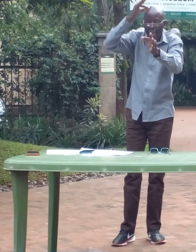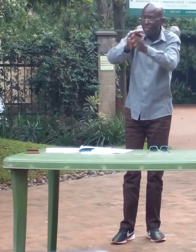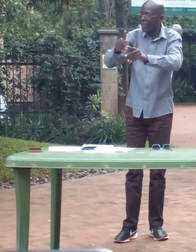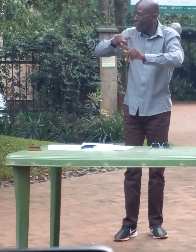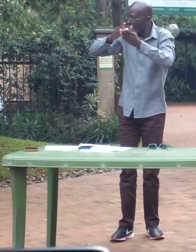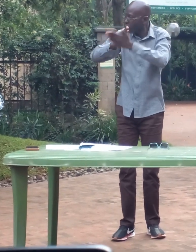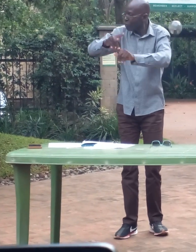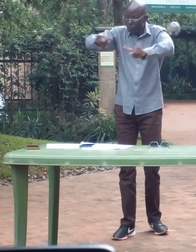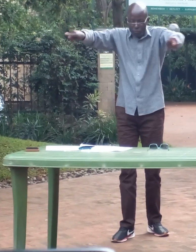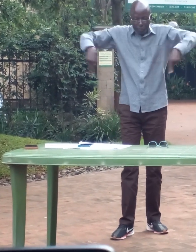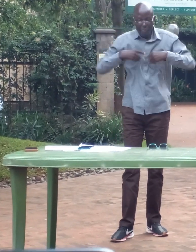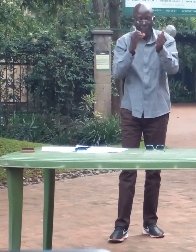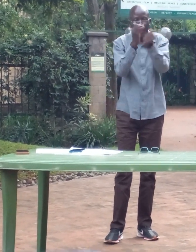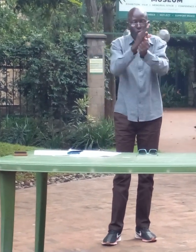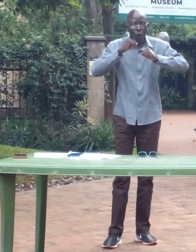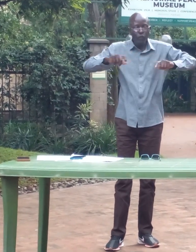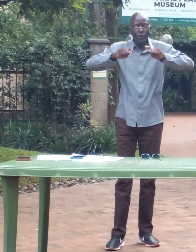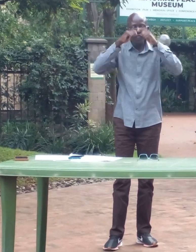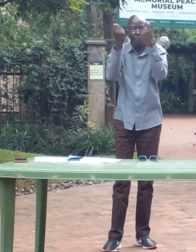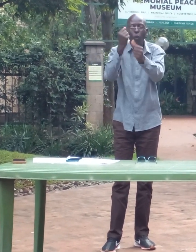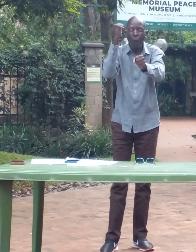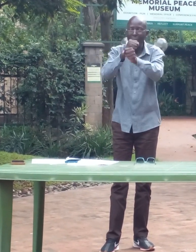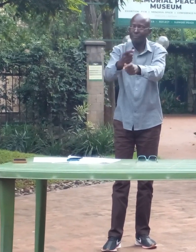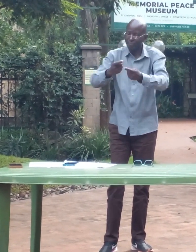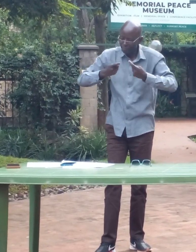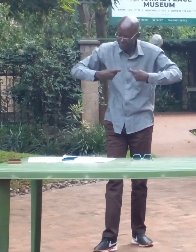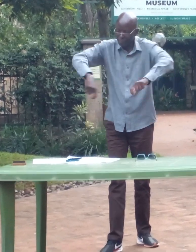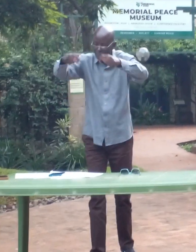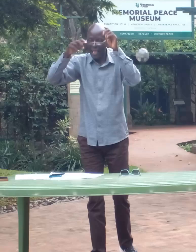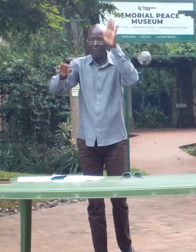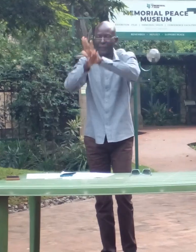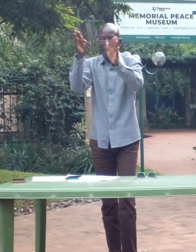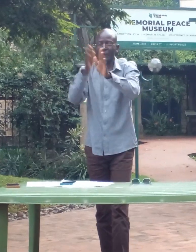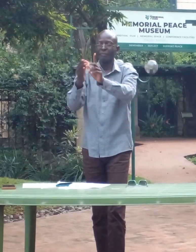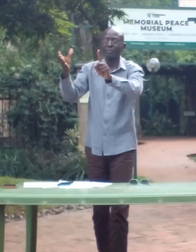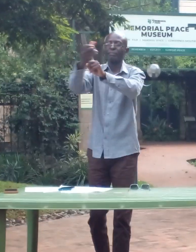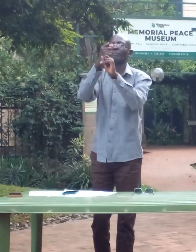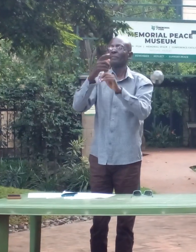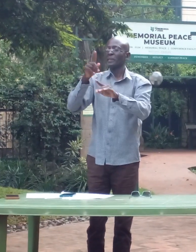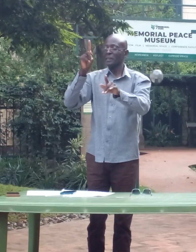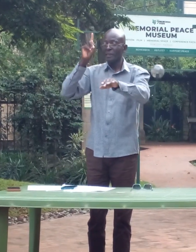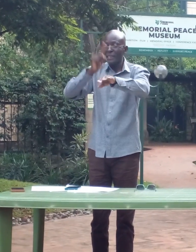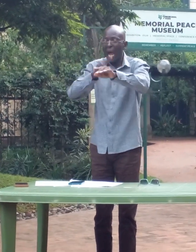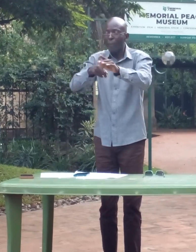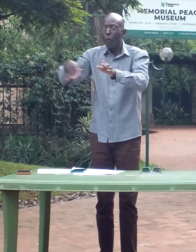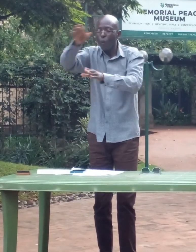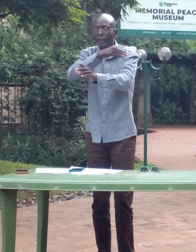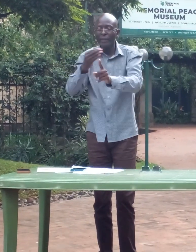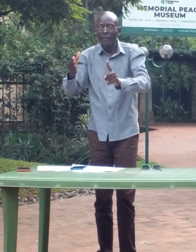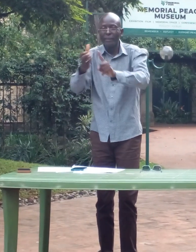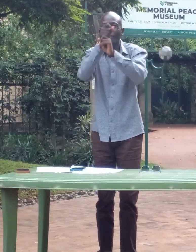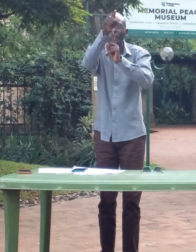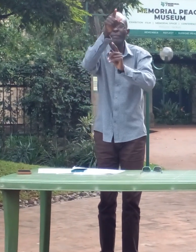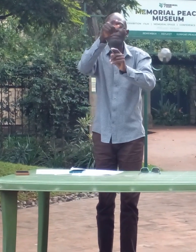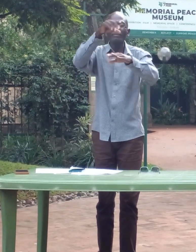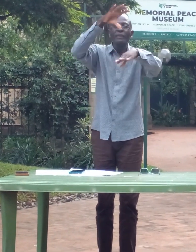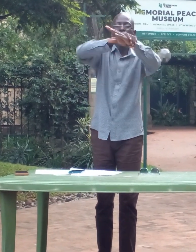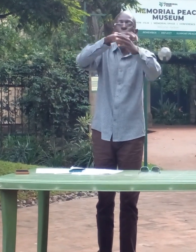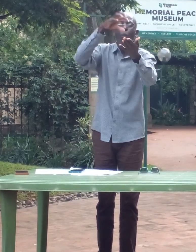because other sports are competing for the Olympics, so they give us promise to support us